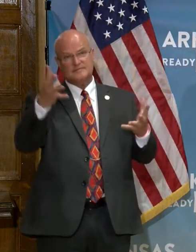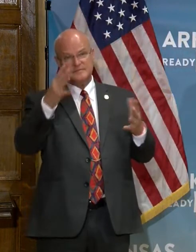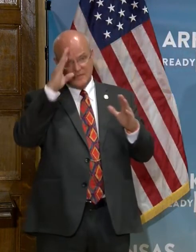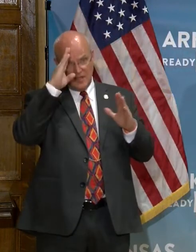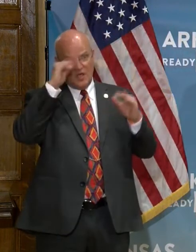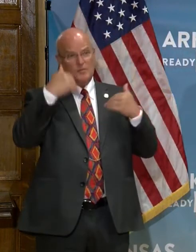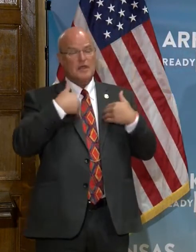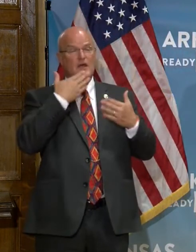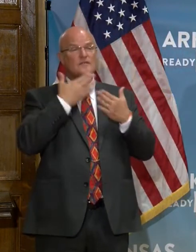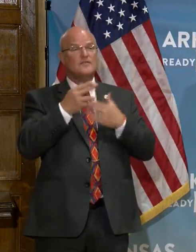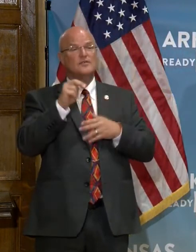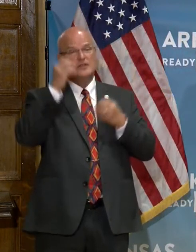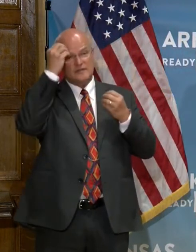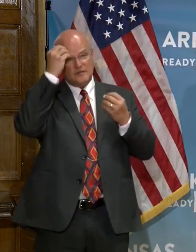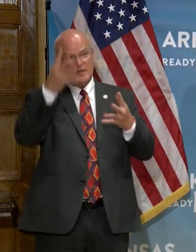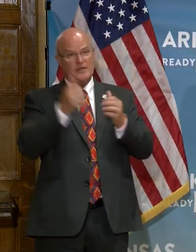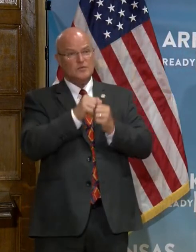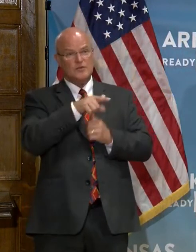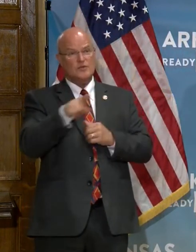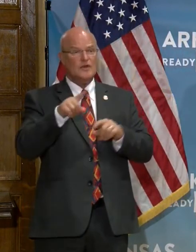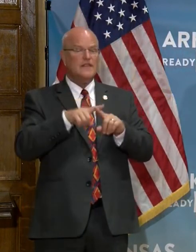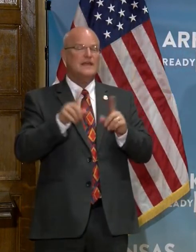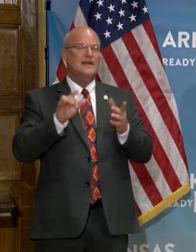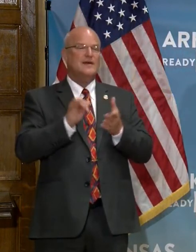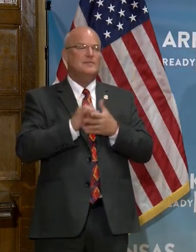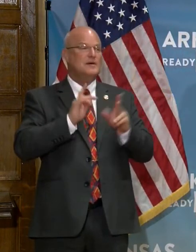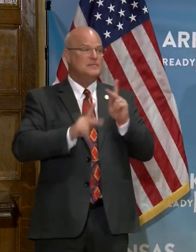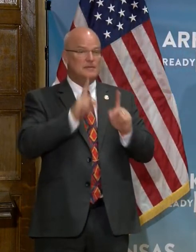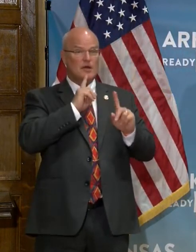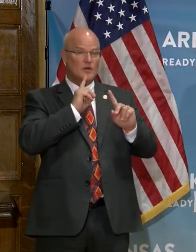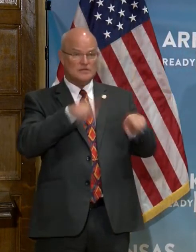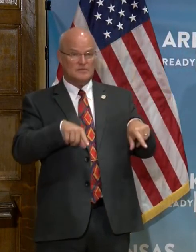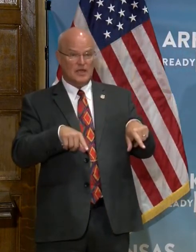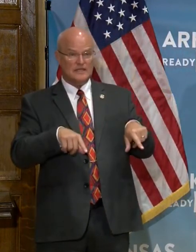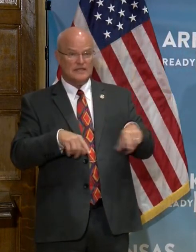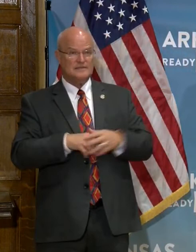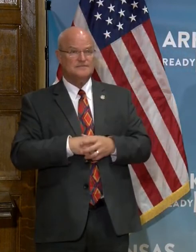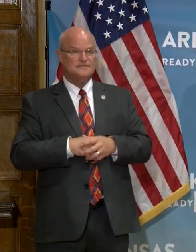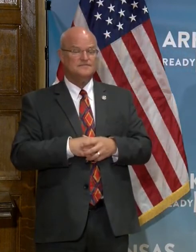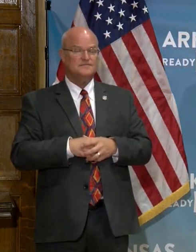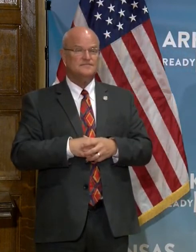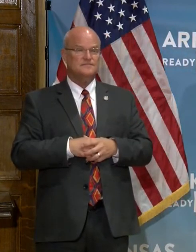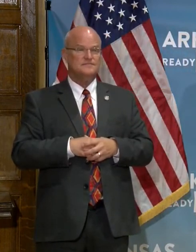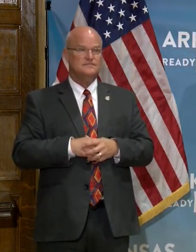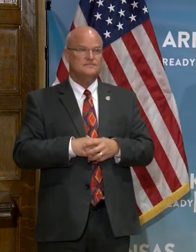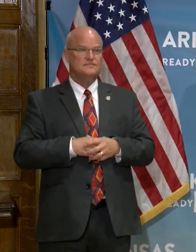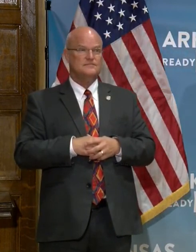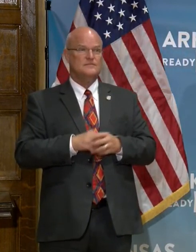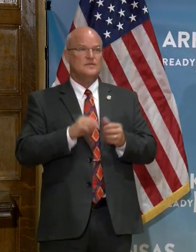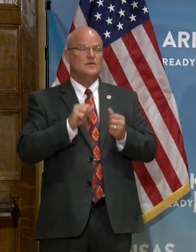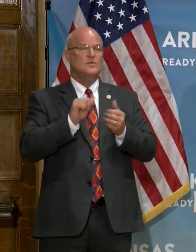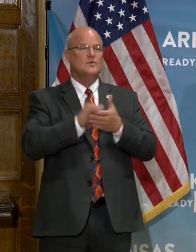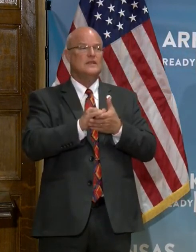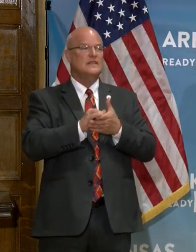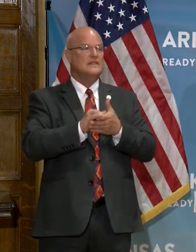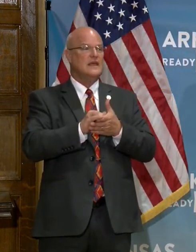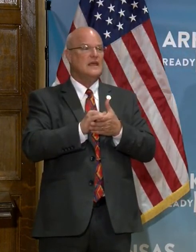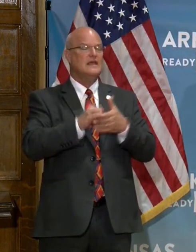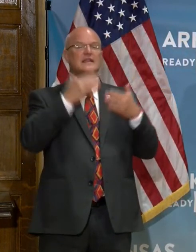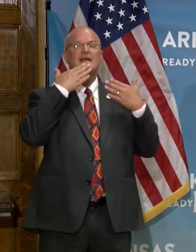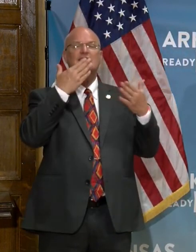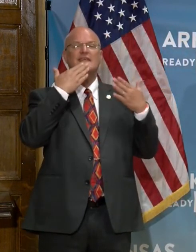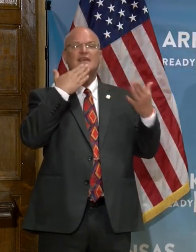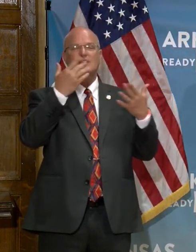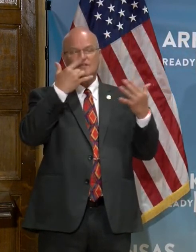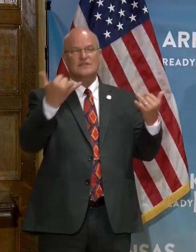to have good information with you on that, but people are responding. All right, with that, thank